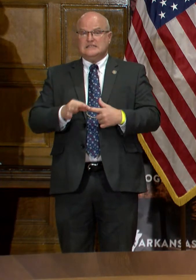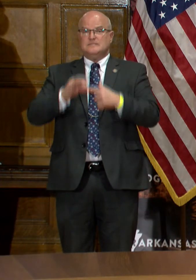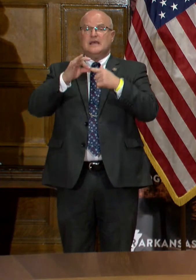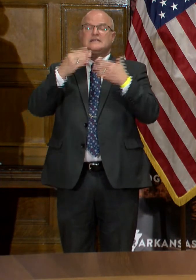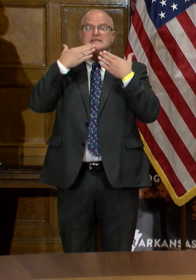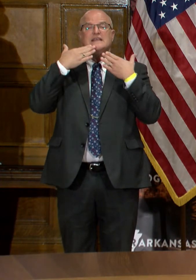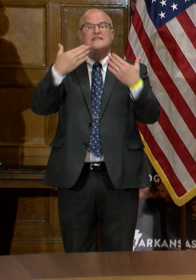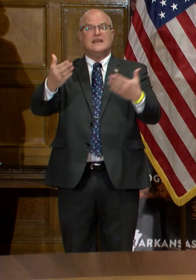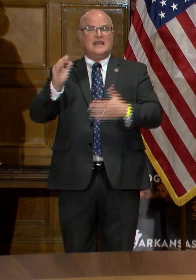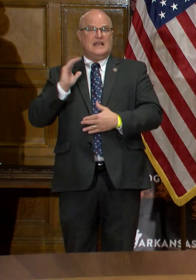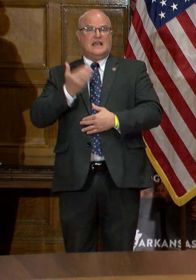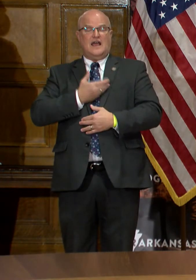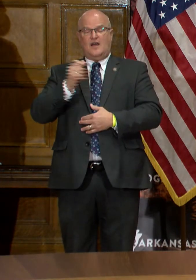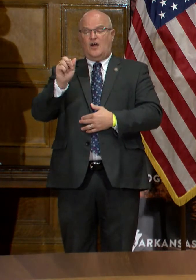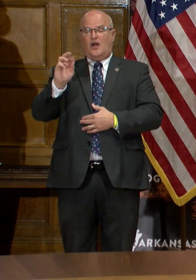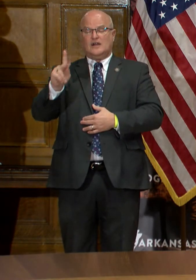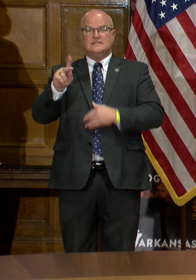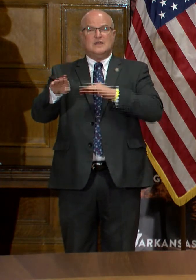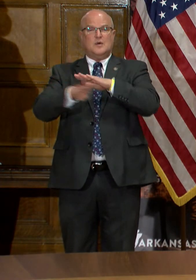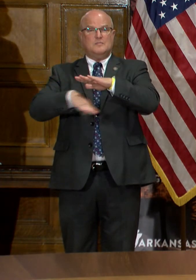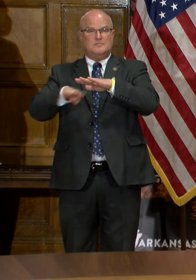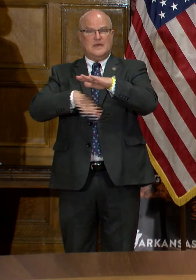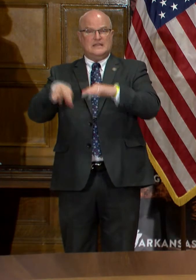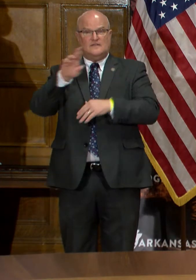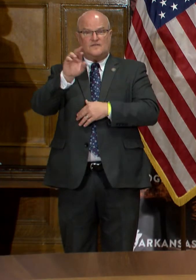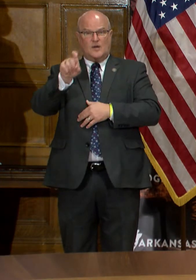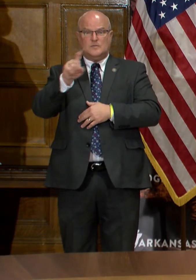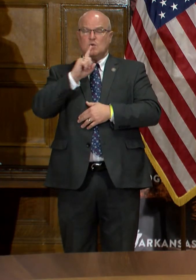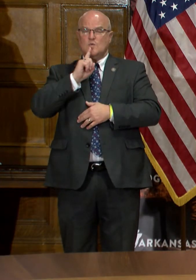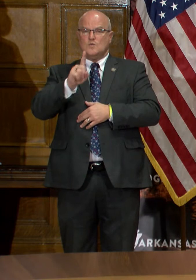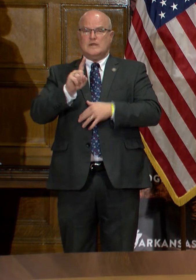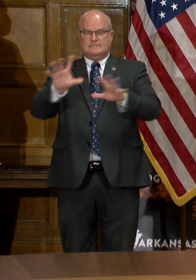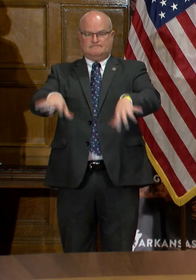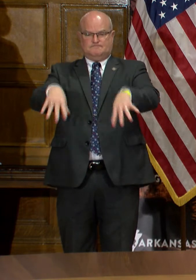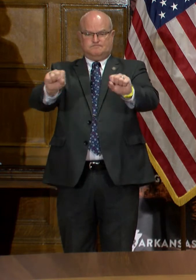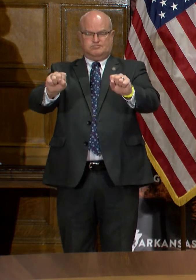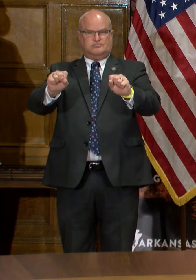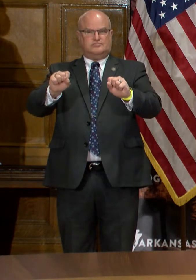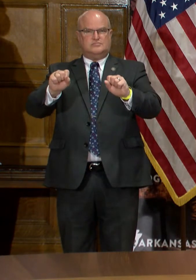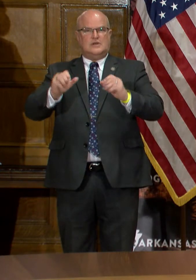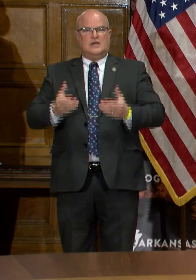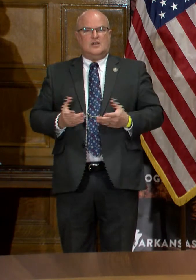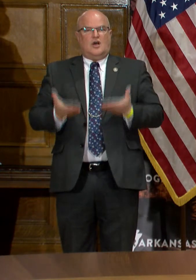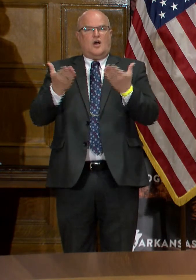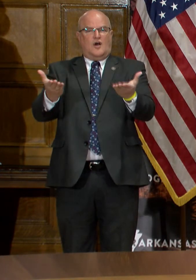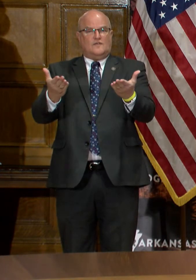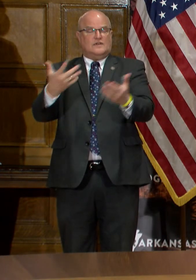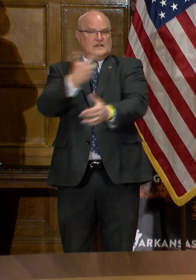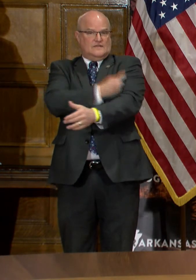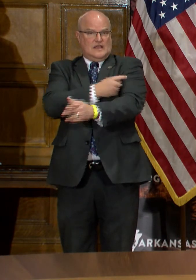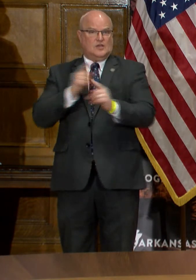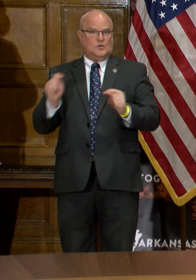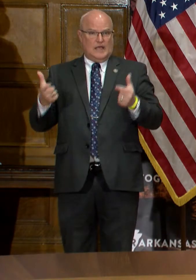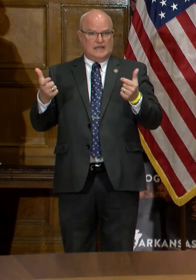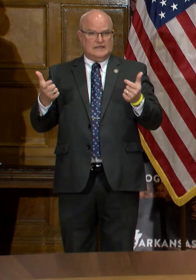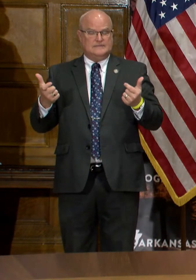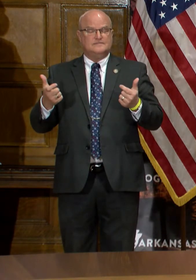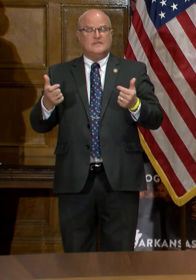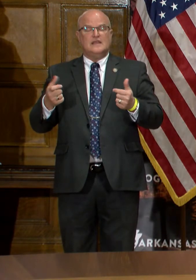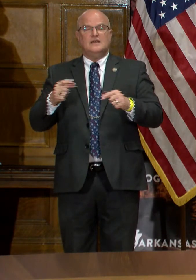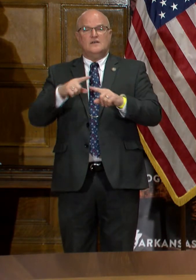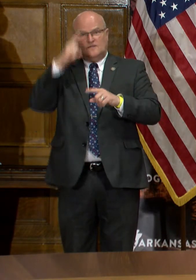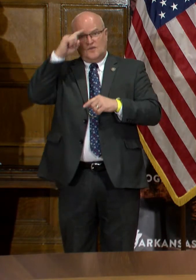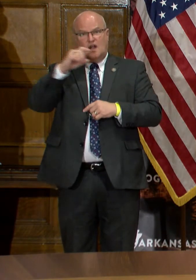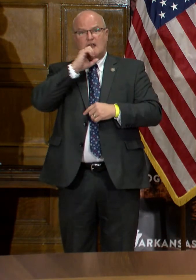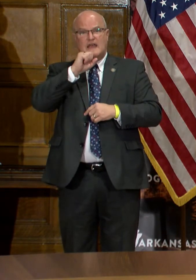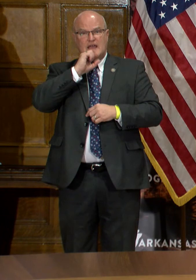like to thank our Arkansas-based pharmacies that have really stepped up and started offering vaccines very quickly in our facilities to